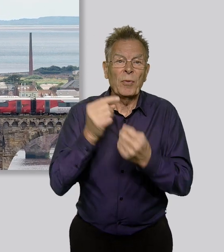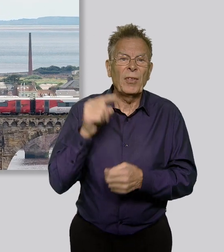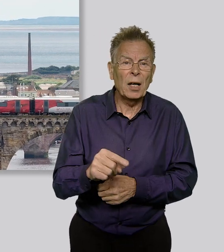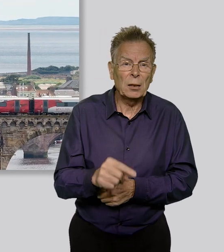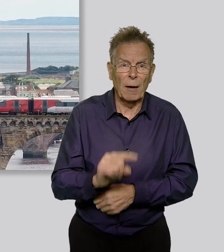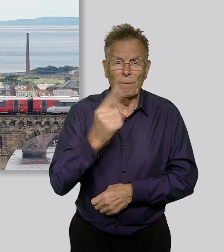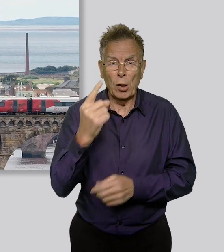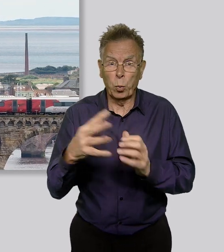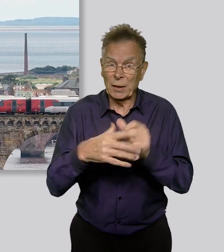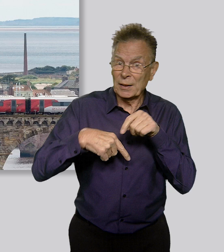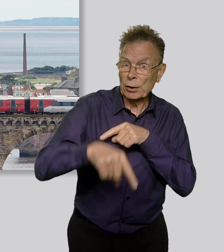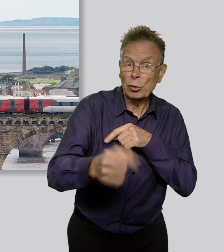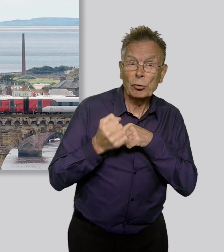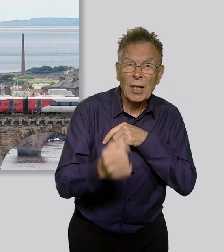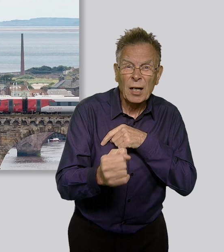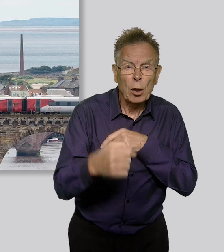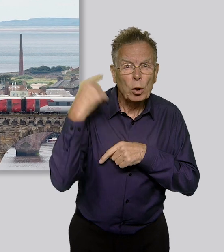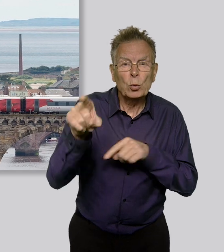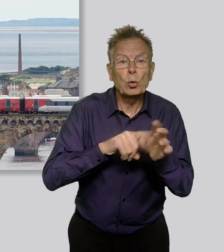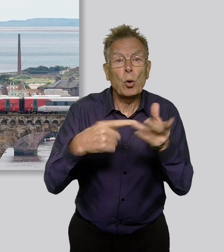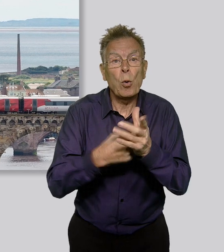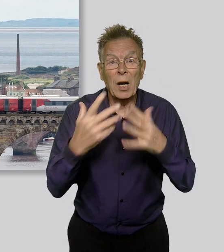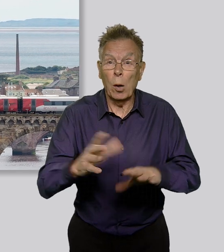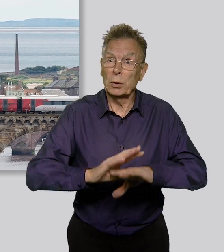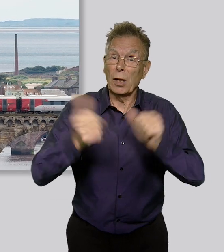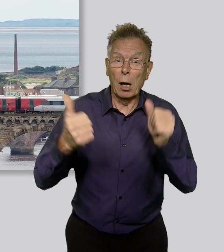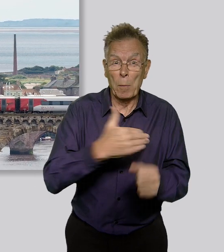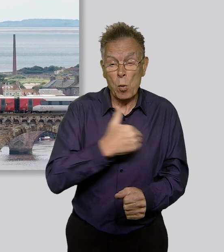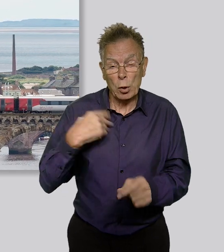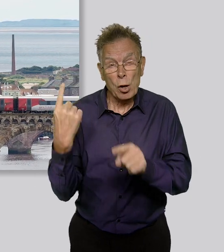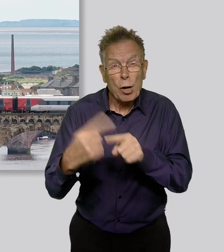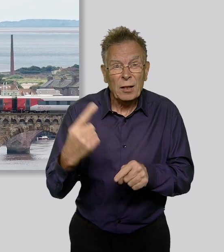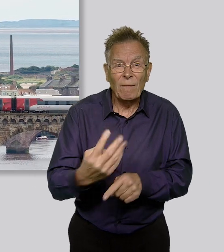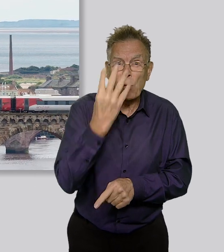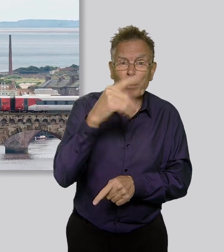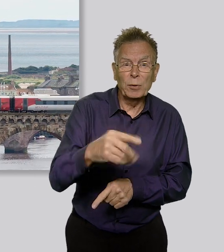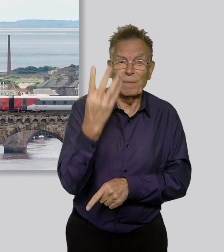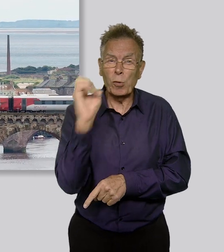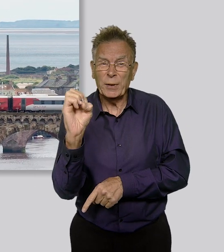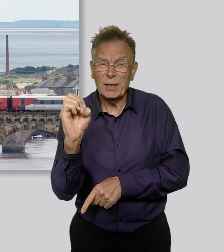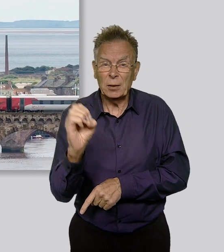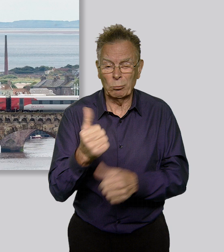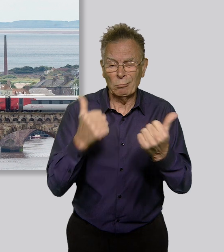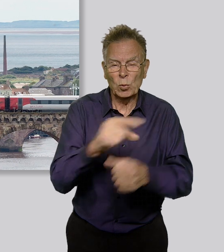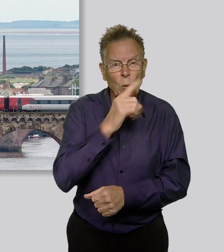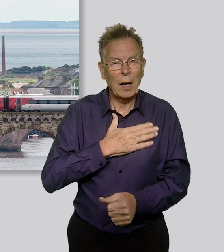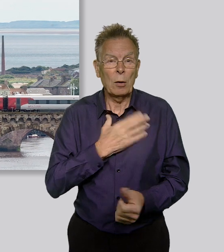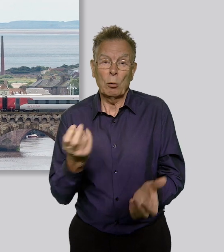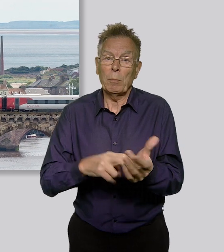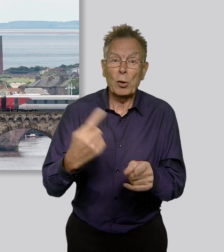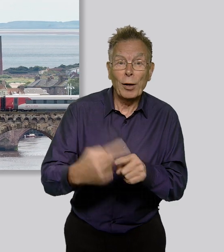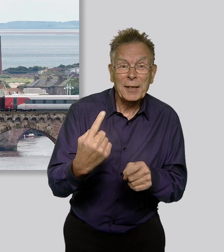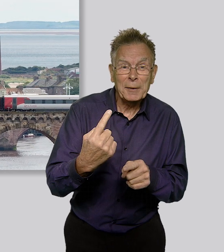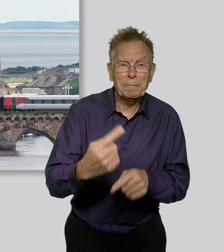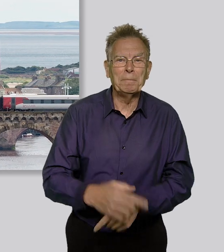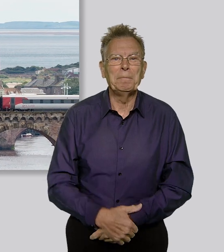On top of all that, the first weekday trains to London now depart York at 4:40 a.m, especially